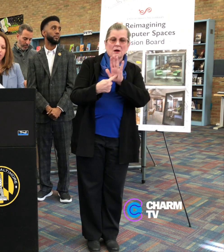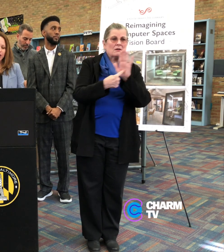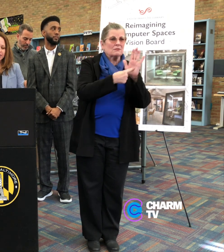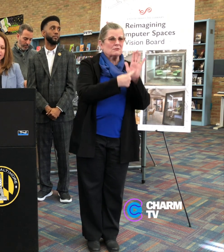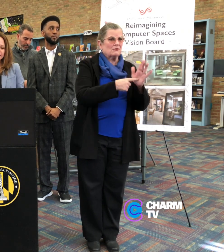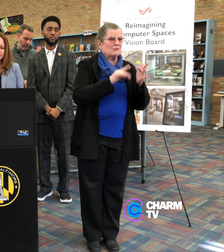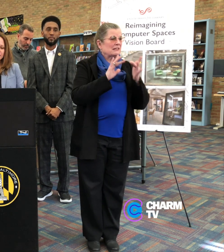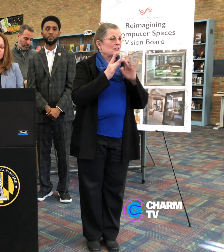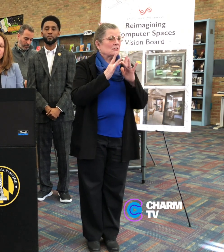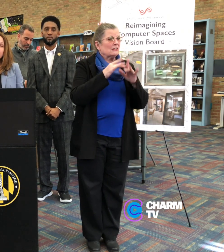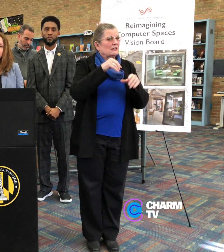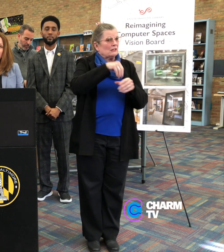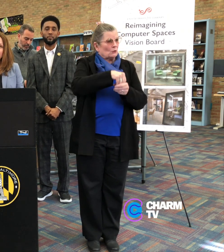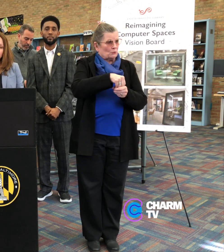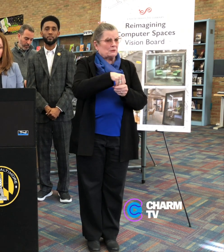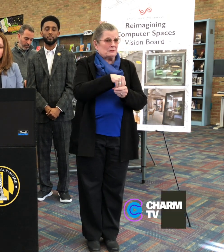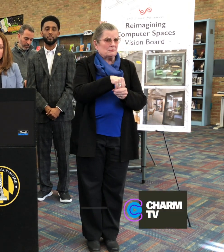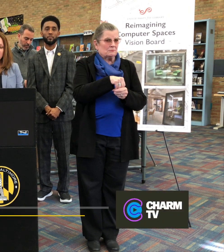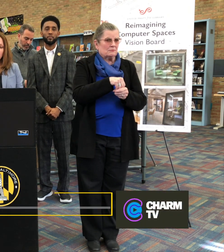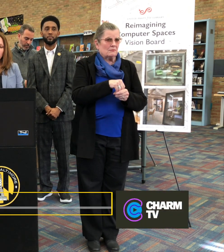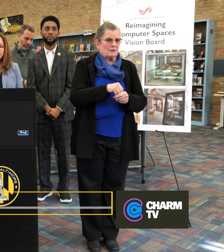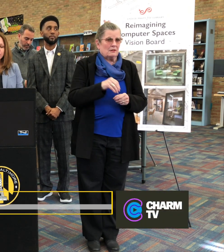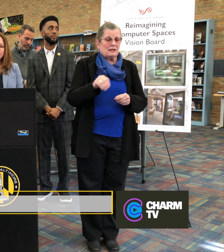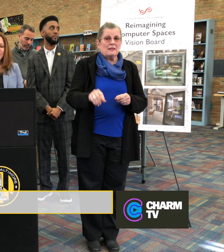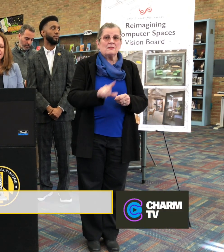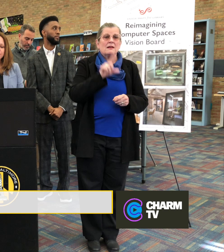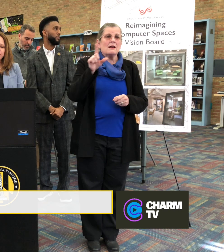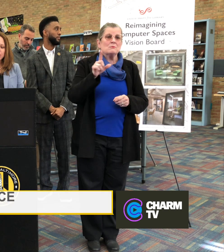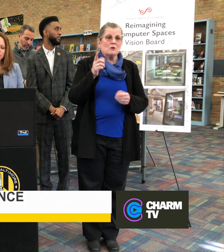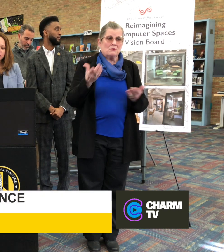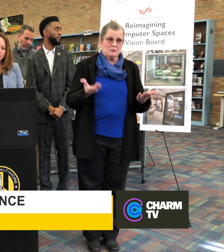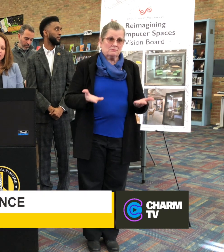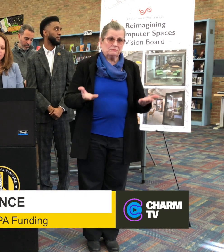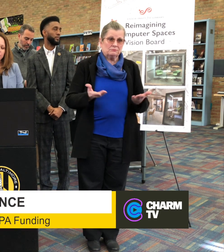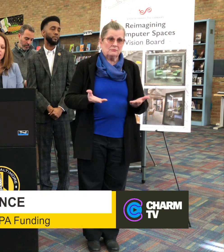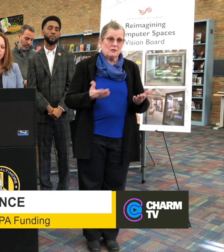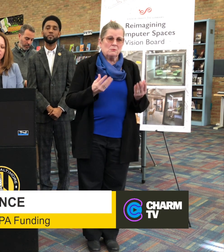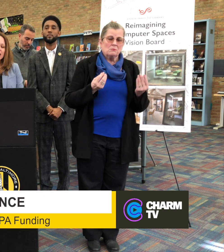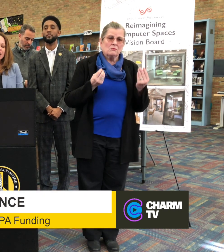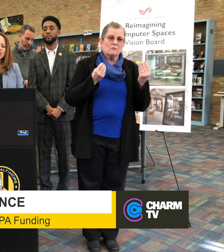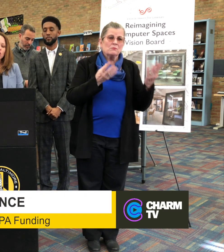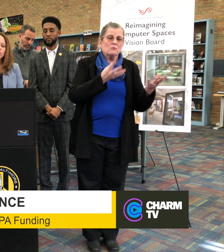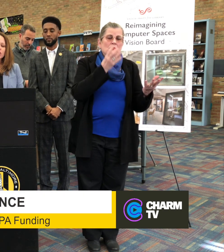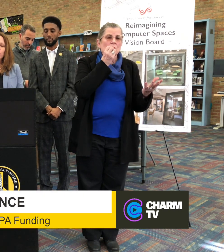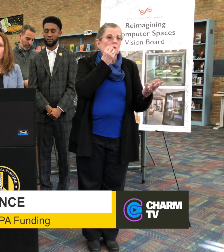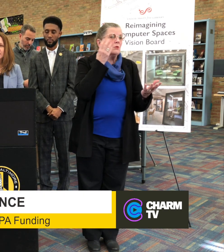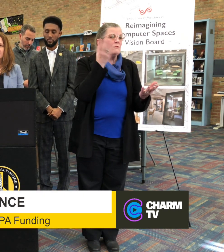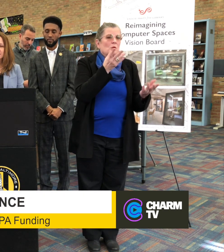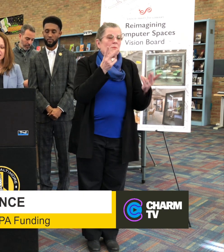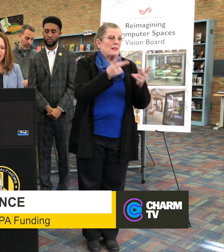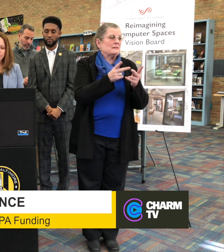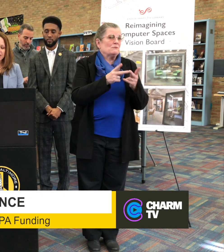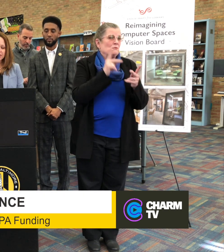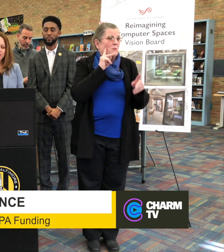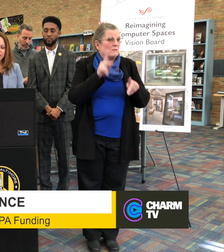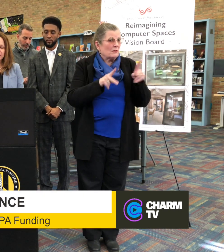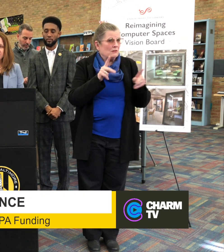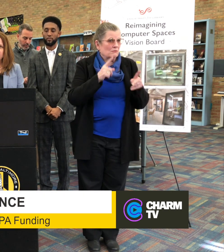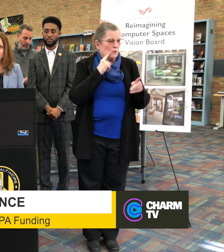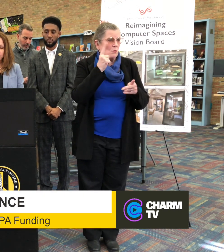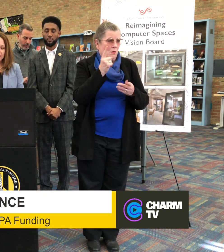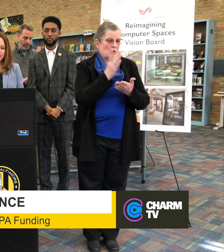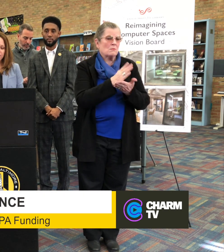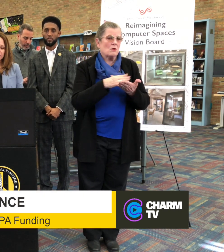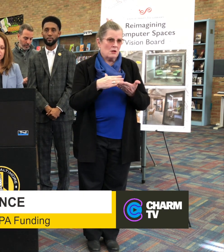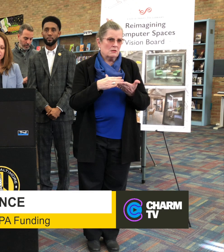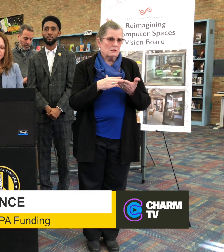public libraries. But we know that providing beautiful spaces for people is only one step in leveling the